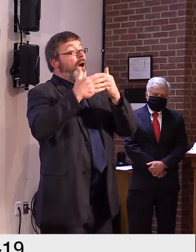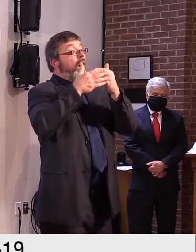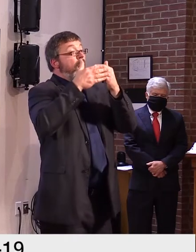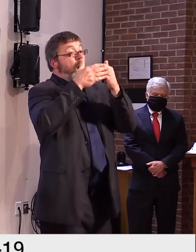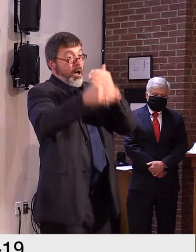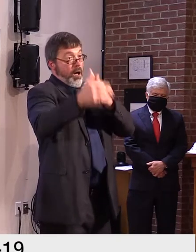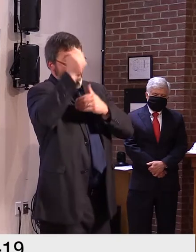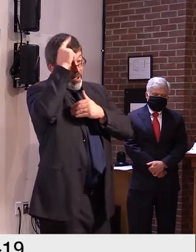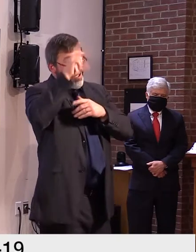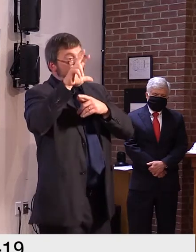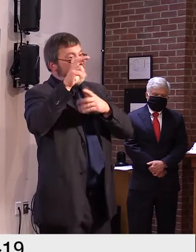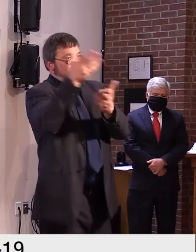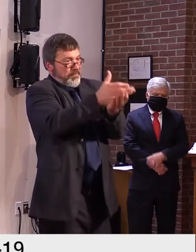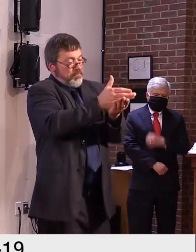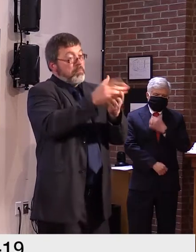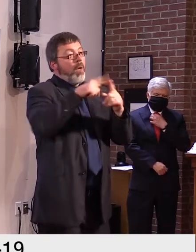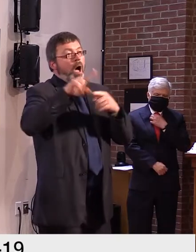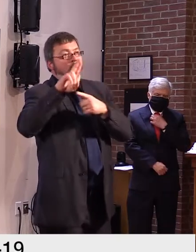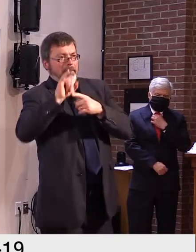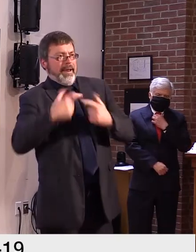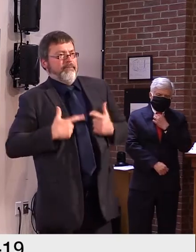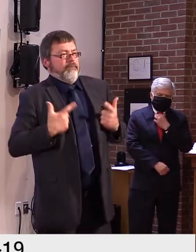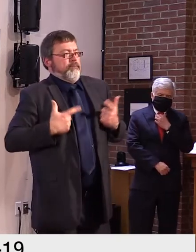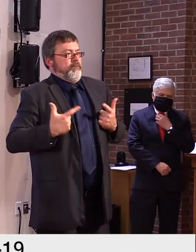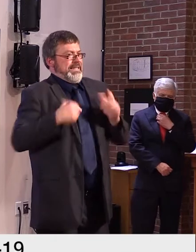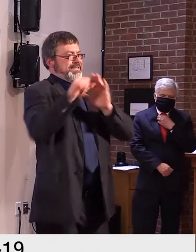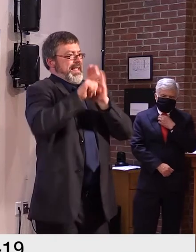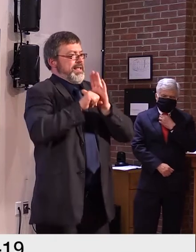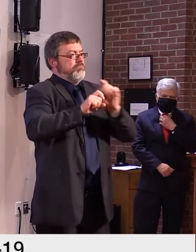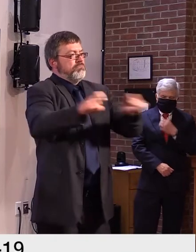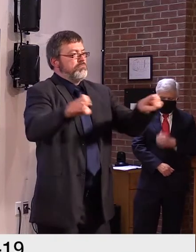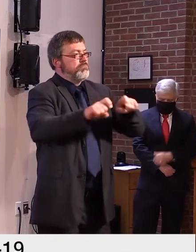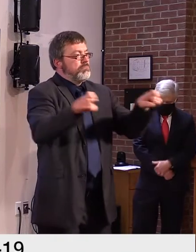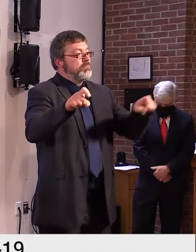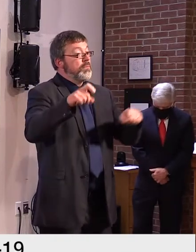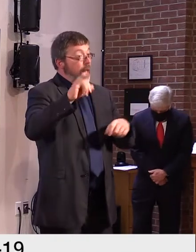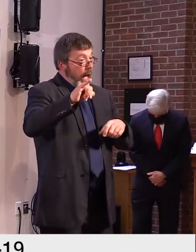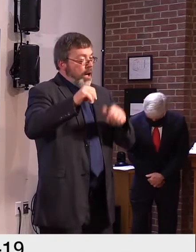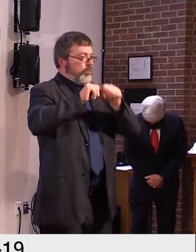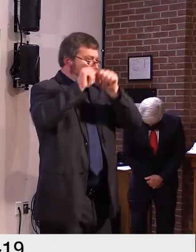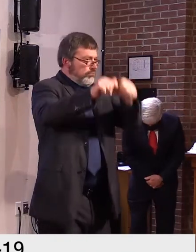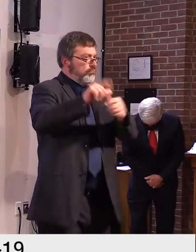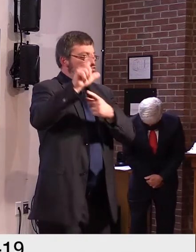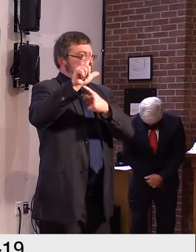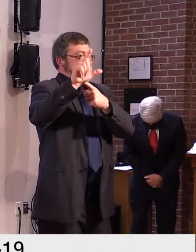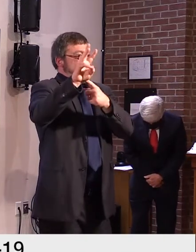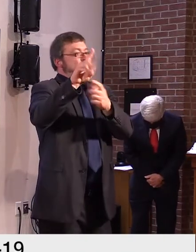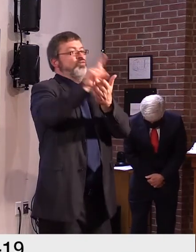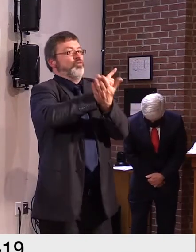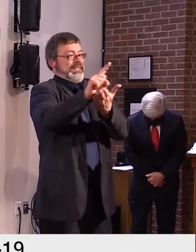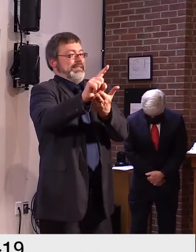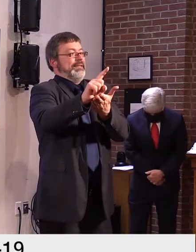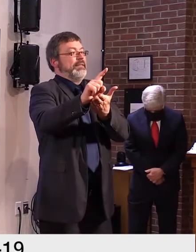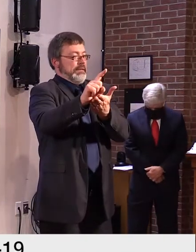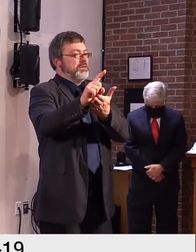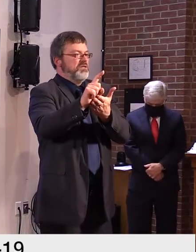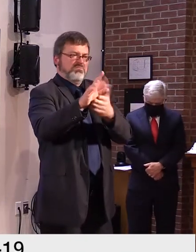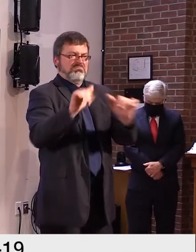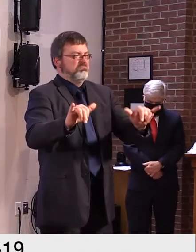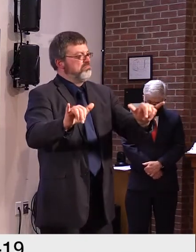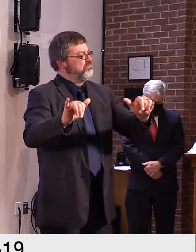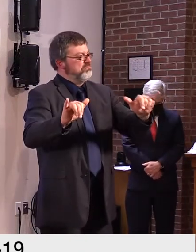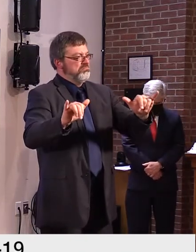People can receive up to 26 weeks of traditional unemployment. They then move to 13